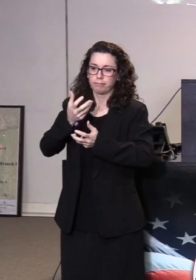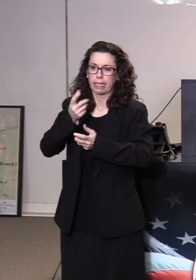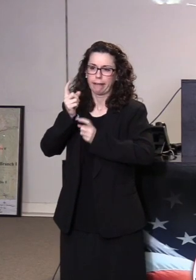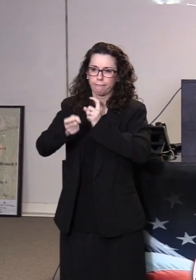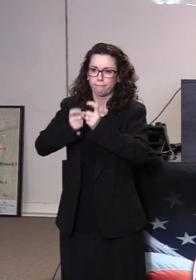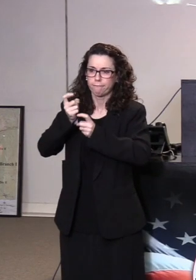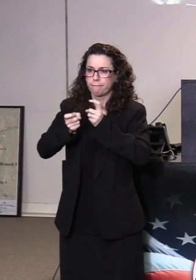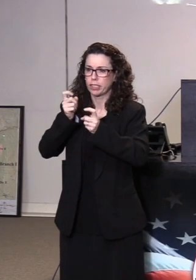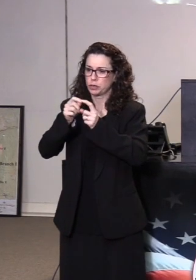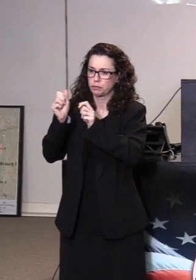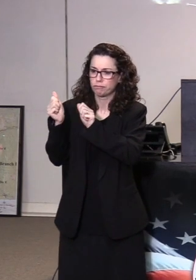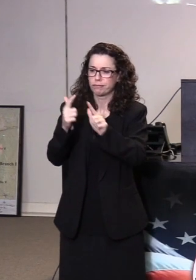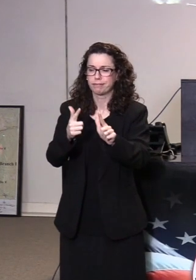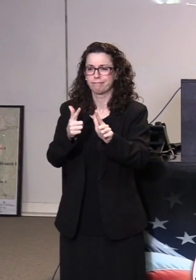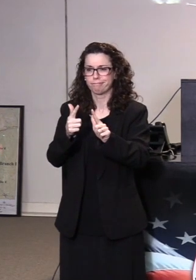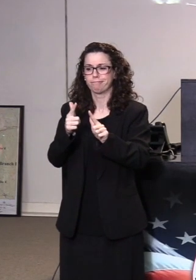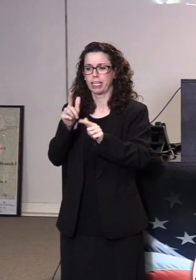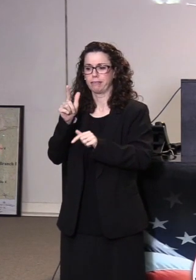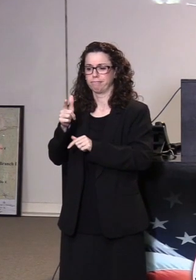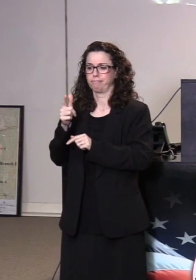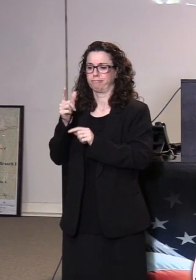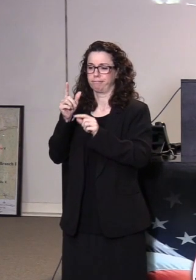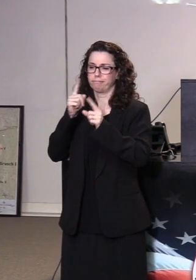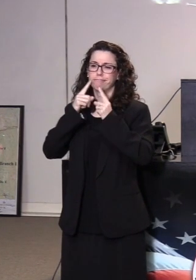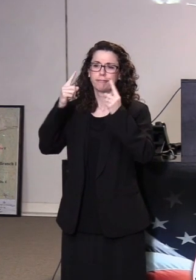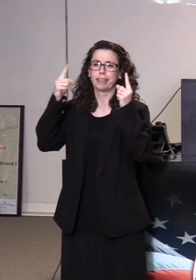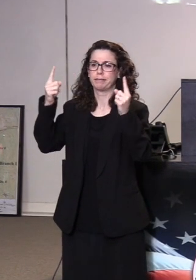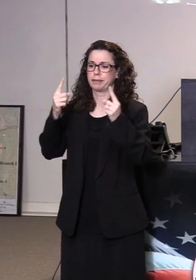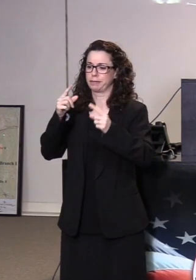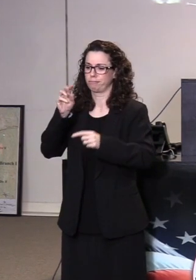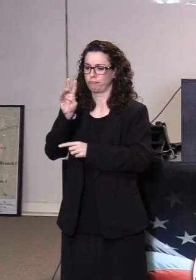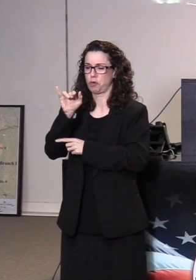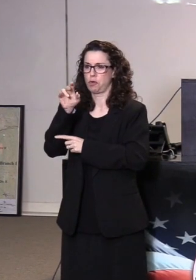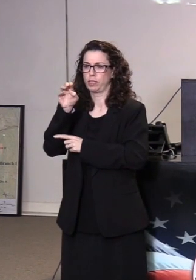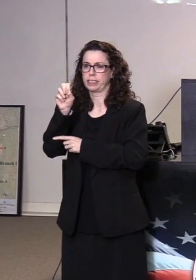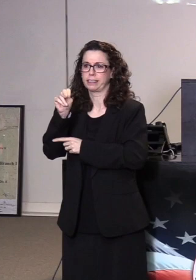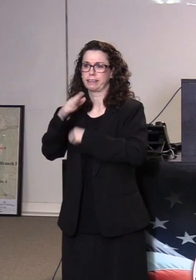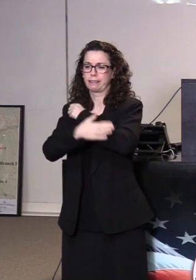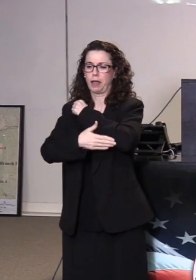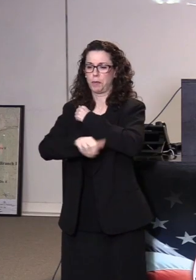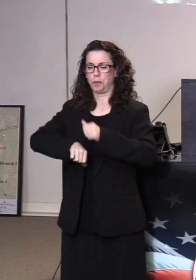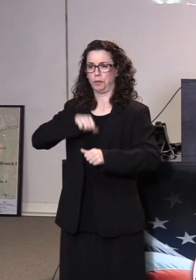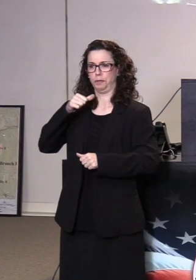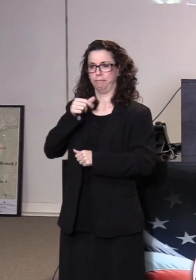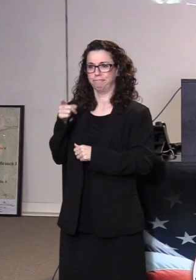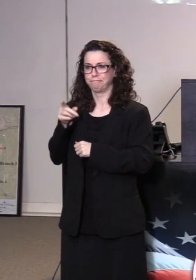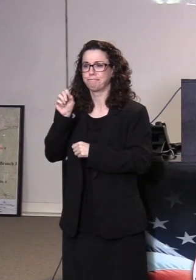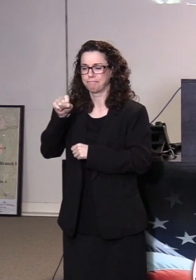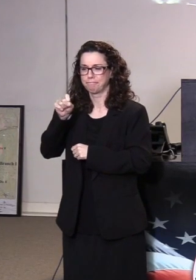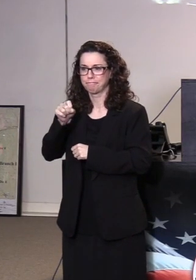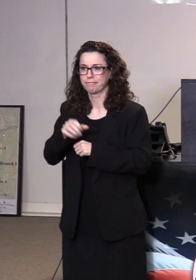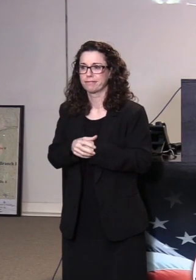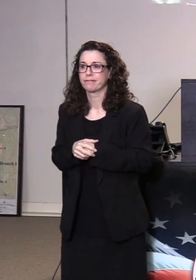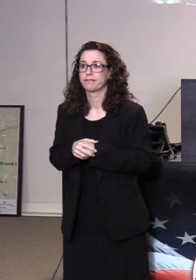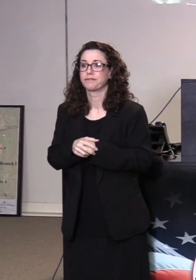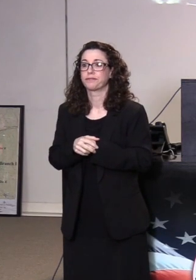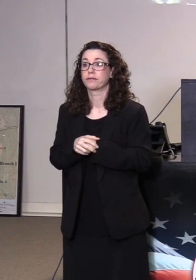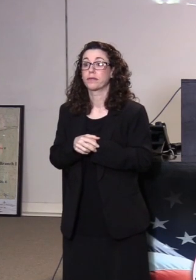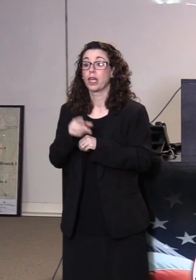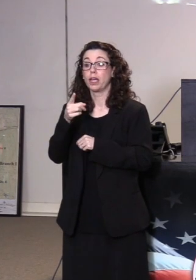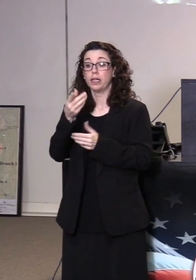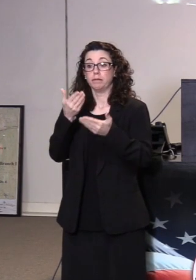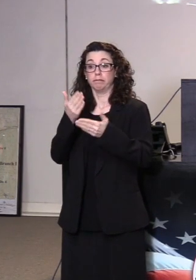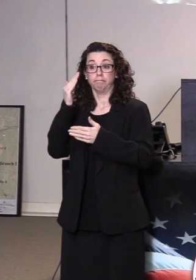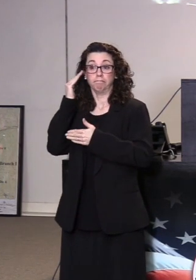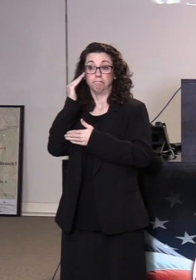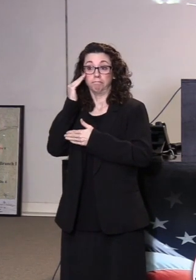a legend and made Wilson Countyans proud. As you may be aware, the governor has passed an